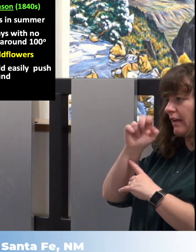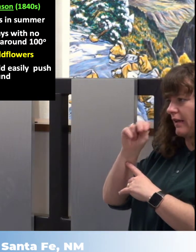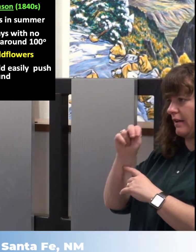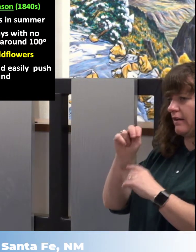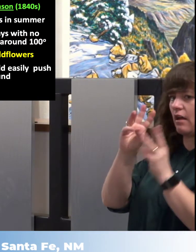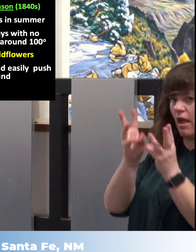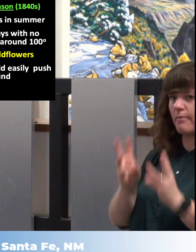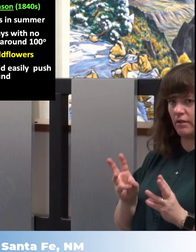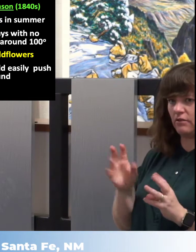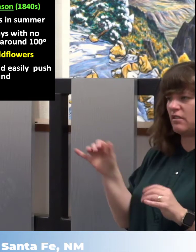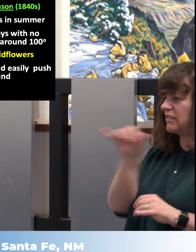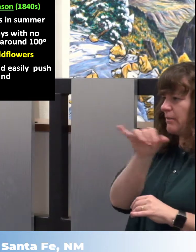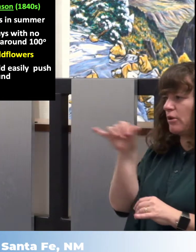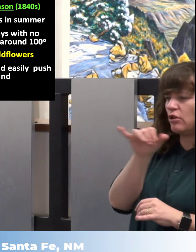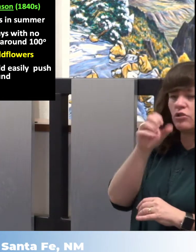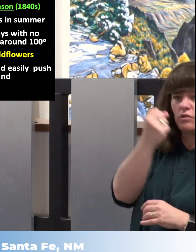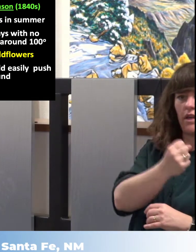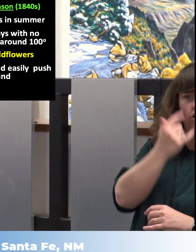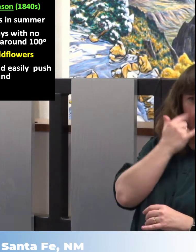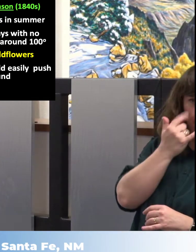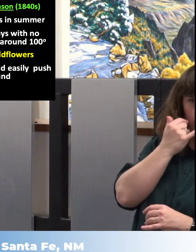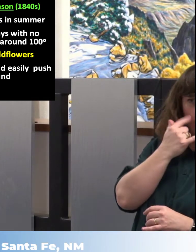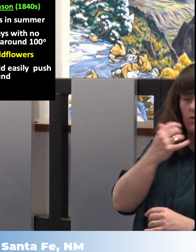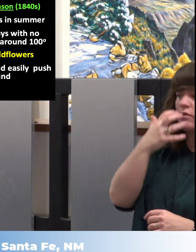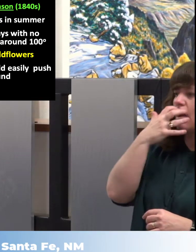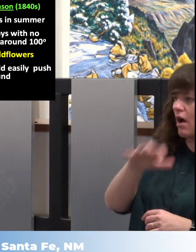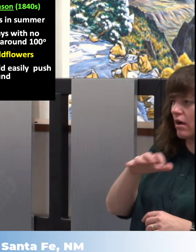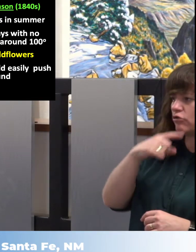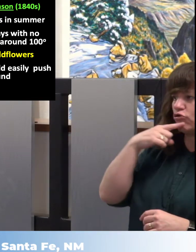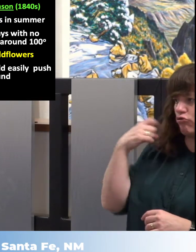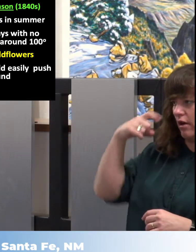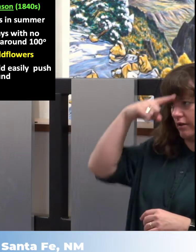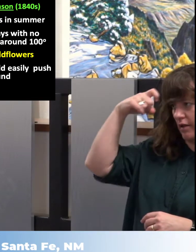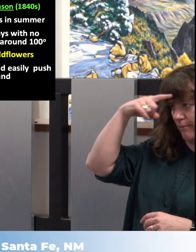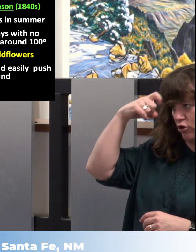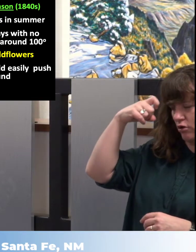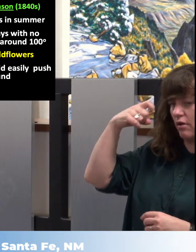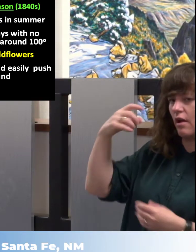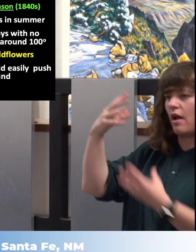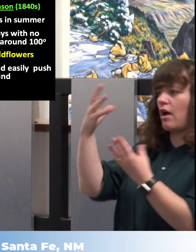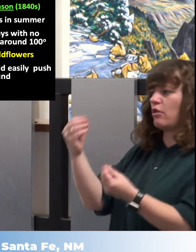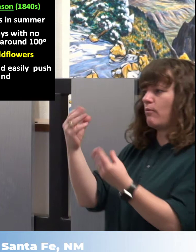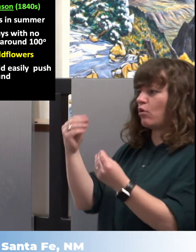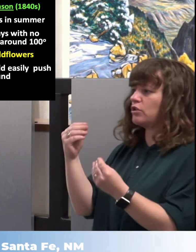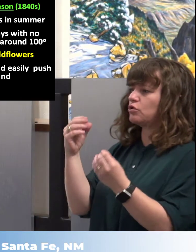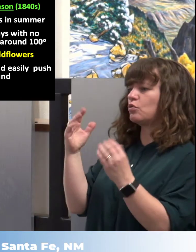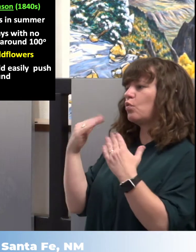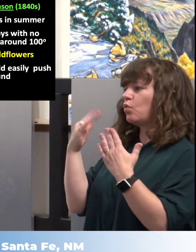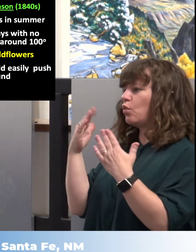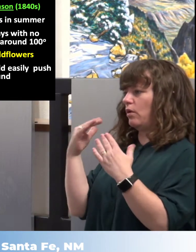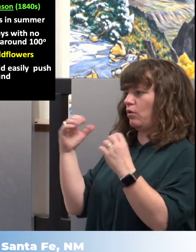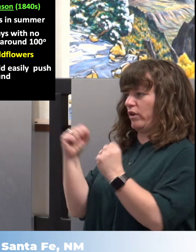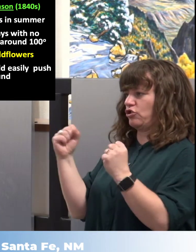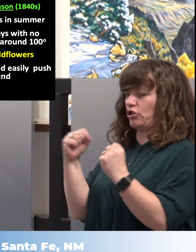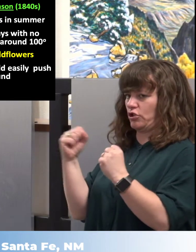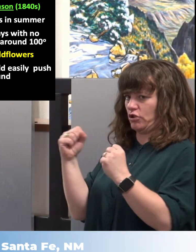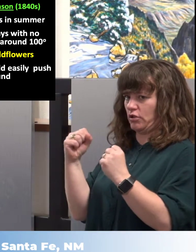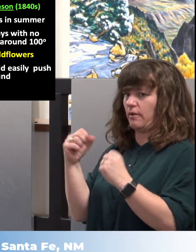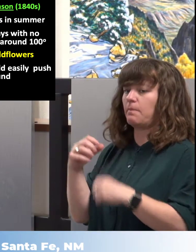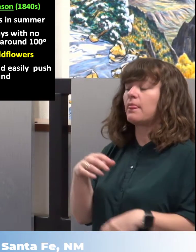like Southern California, for example. So it has a very hot, dry summer and a moist, cool, moist winter. Now, what George